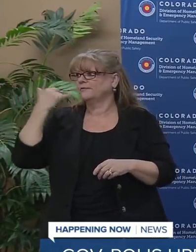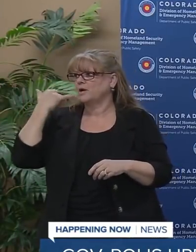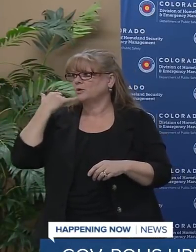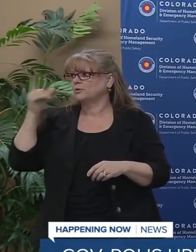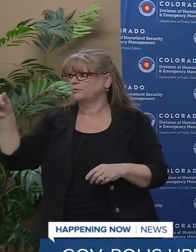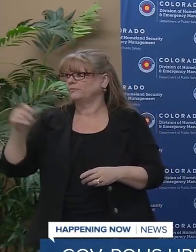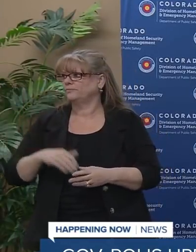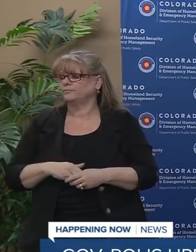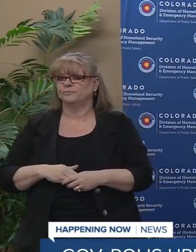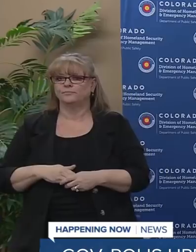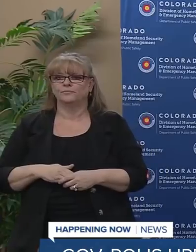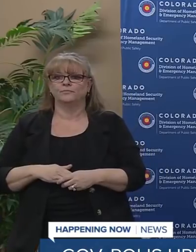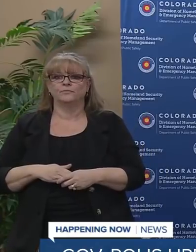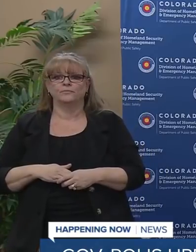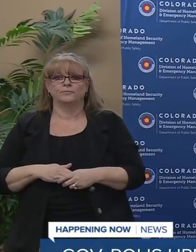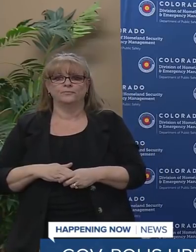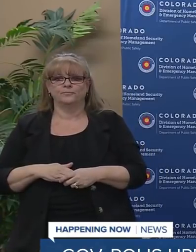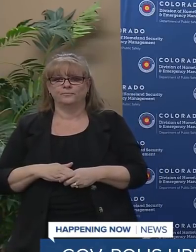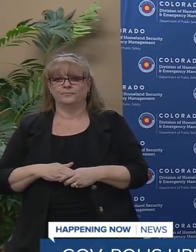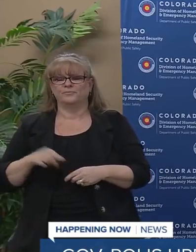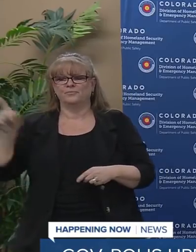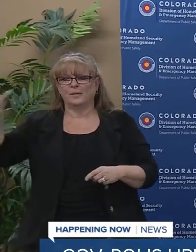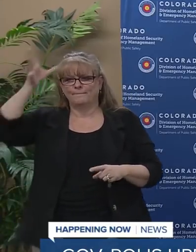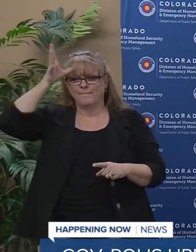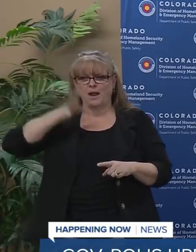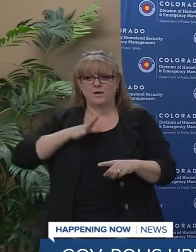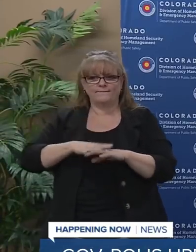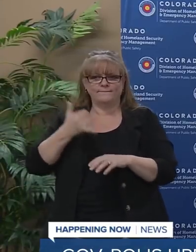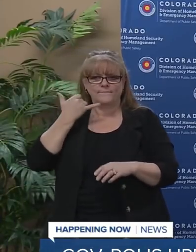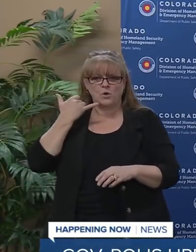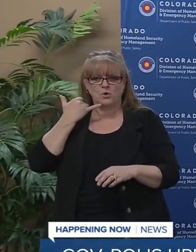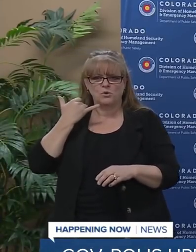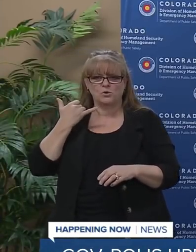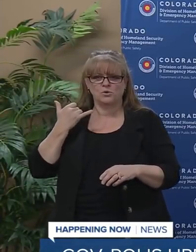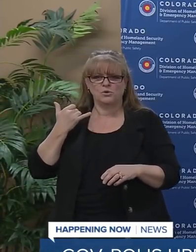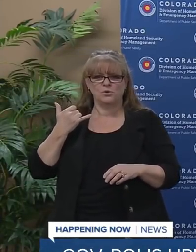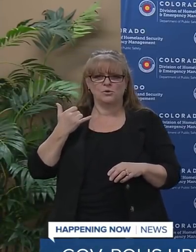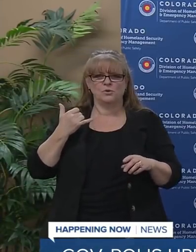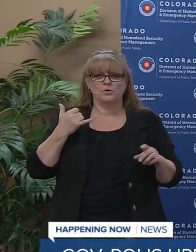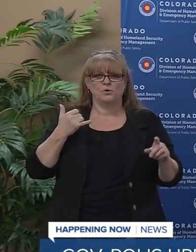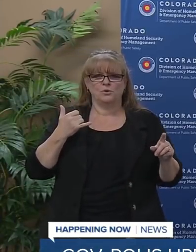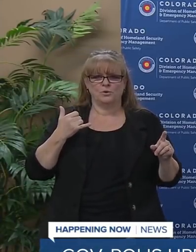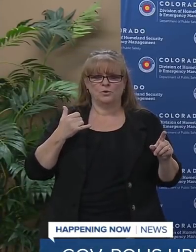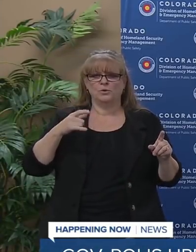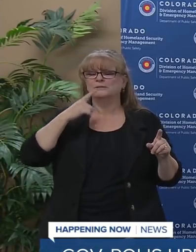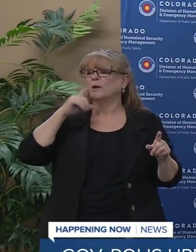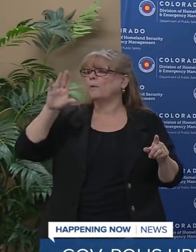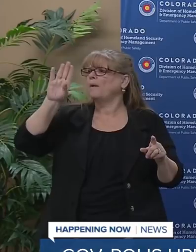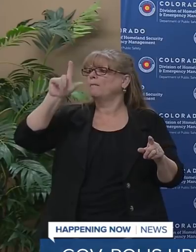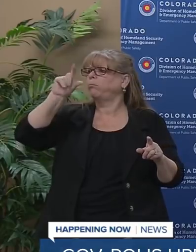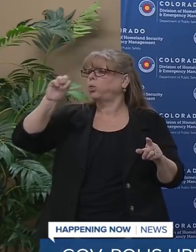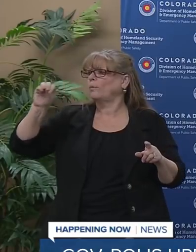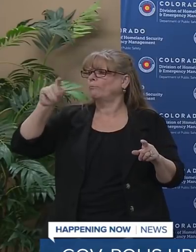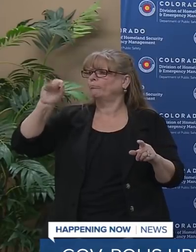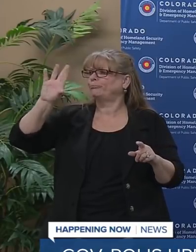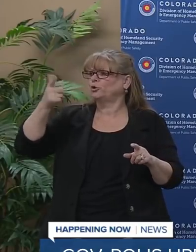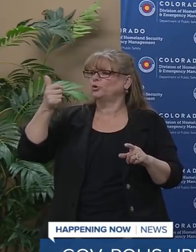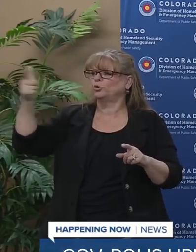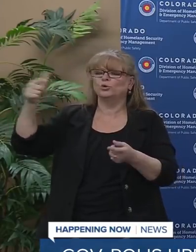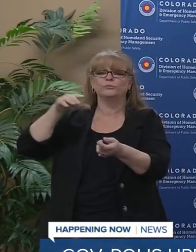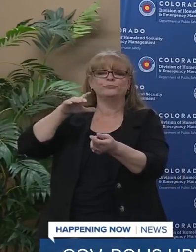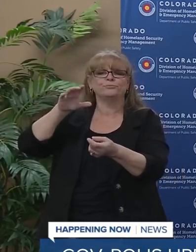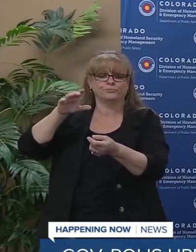Governor, this is VeggieTales Judice from Bloomberg News in Denver. Another question regarding the prison system, the